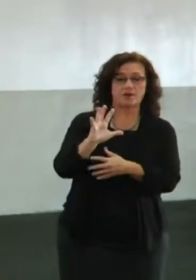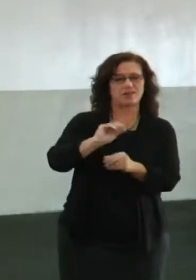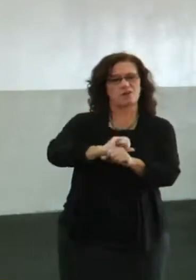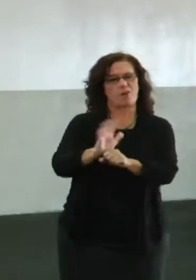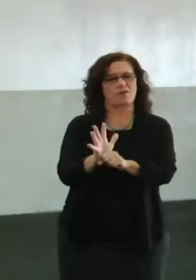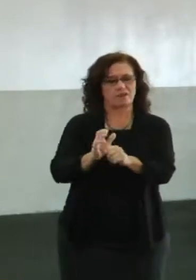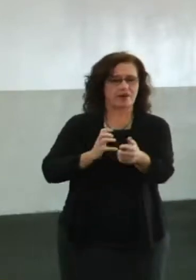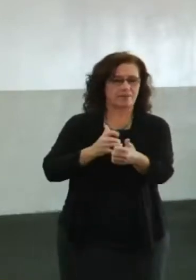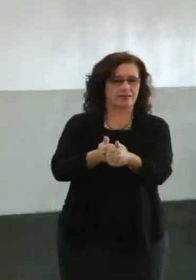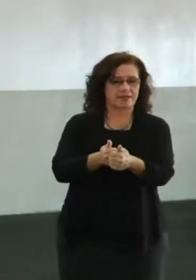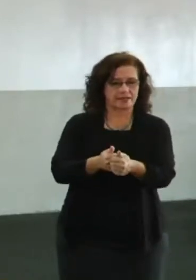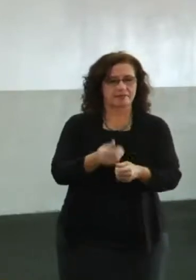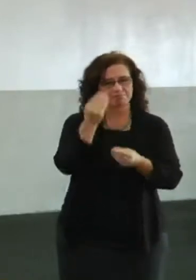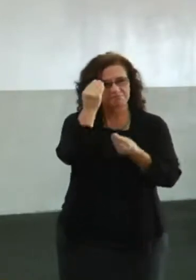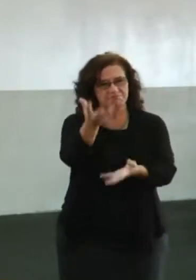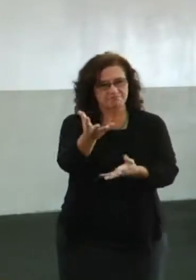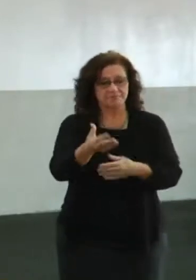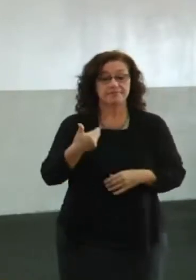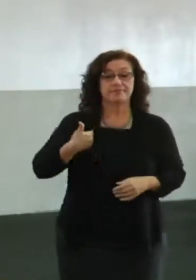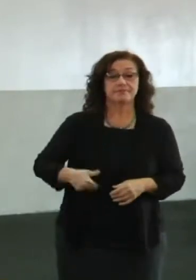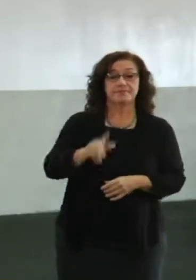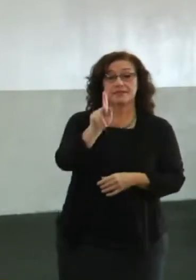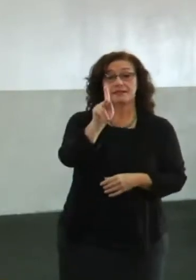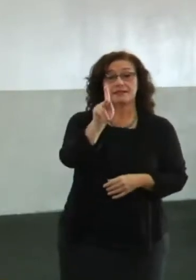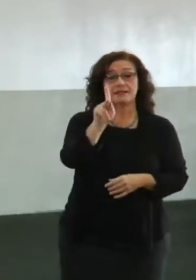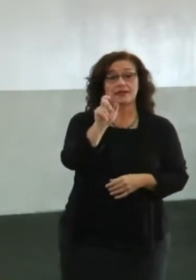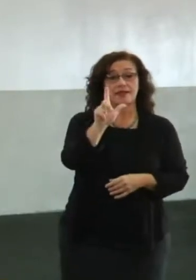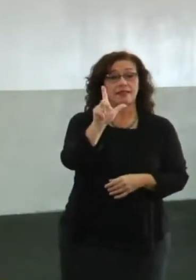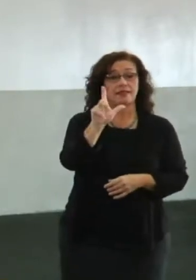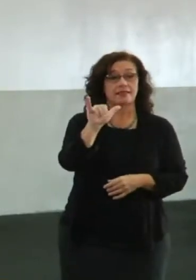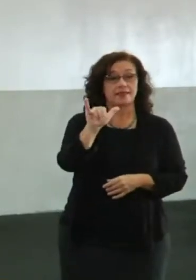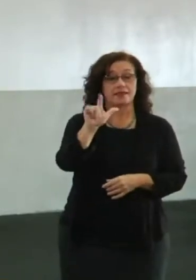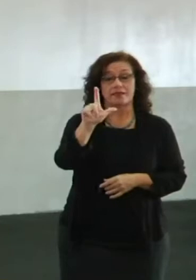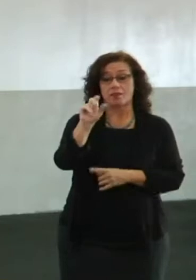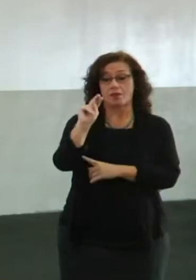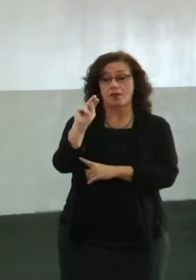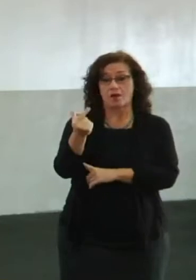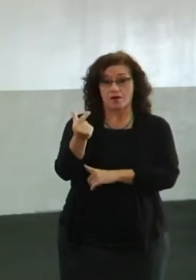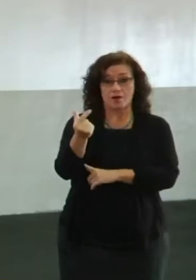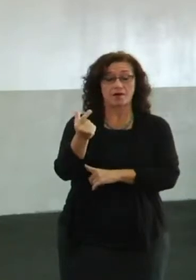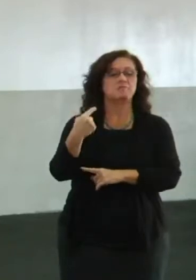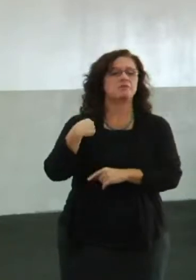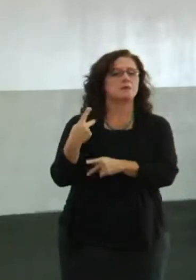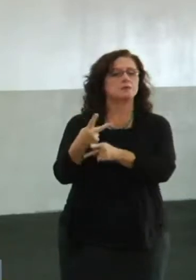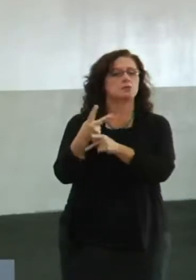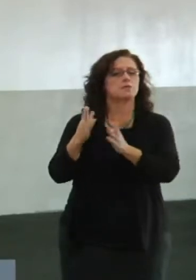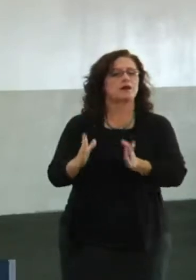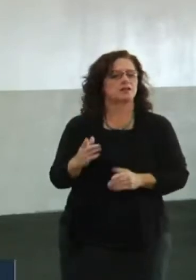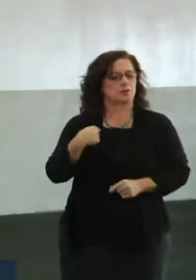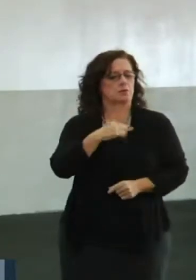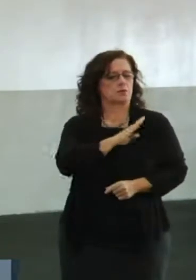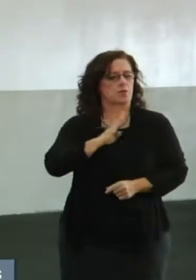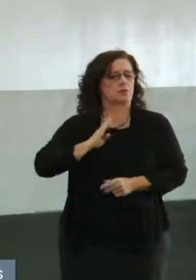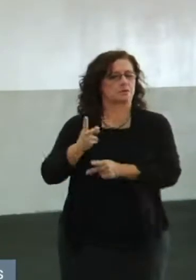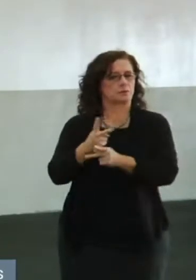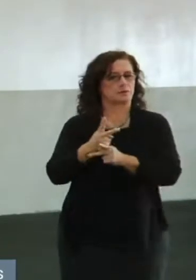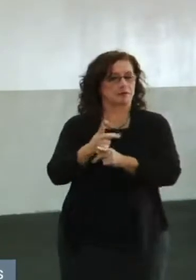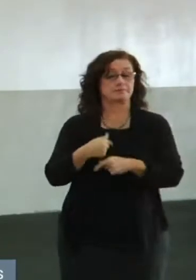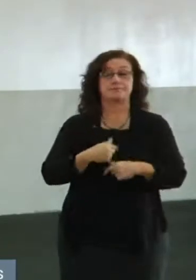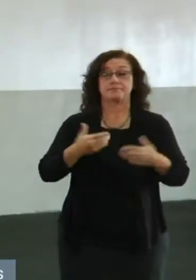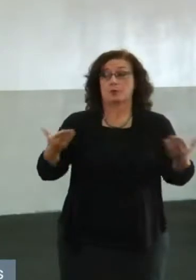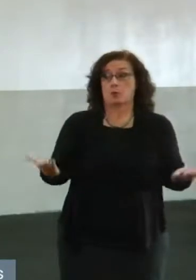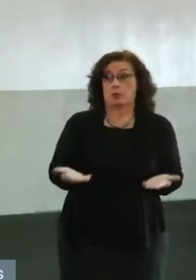My name is Kelly Long, and I'm your Ventura County Supervisor. Today we are at the walk-in site at the Ventura